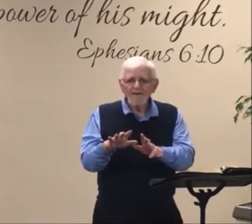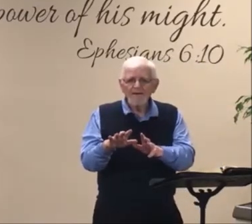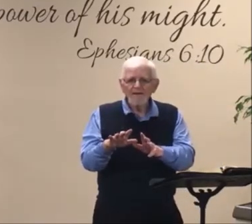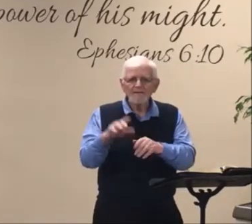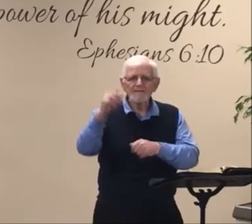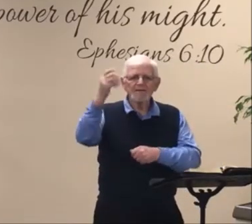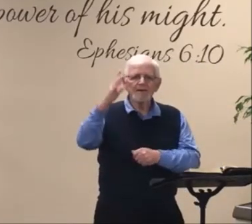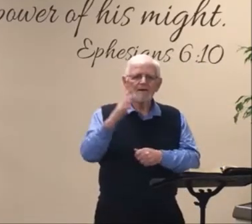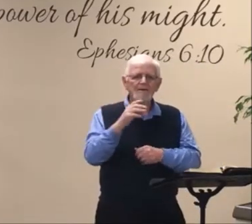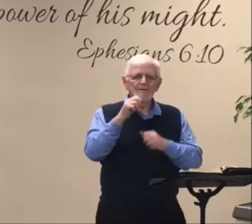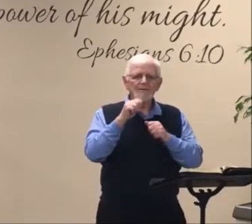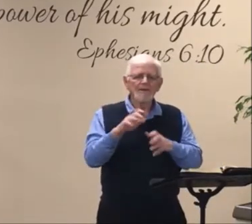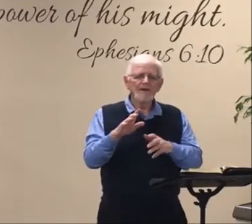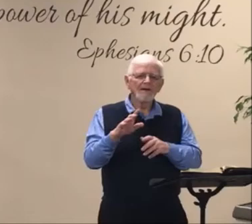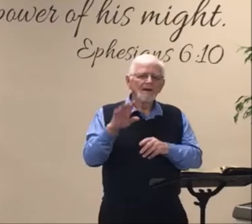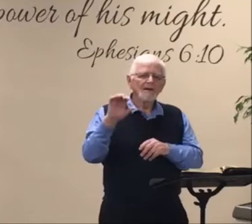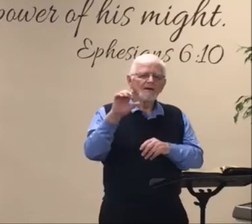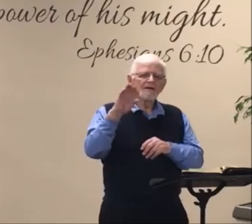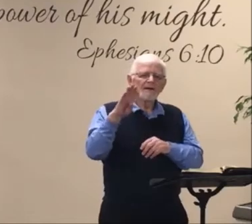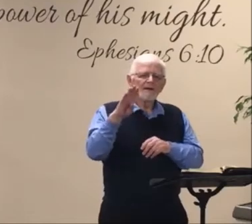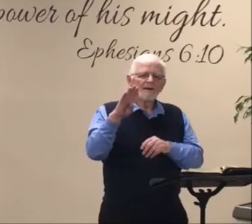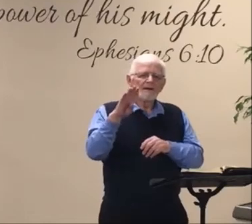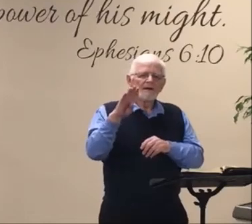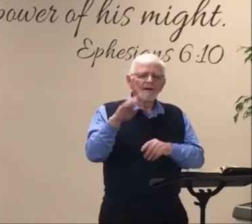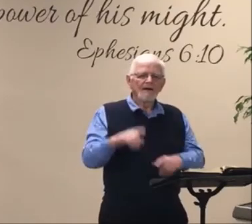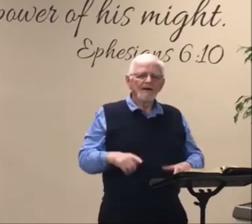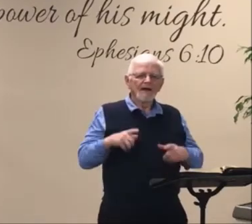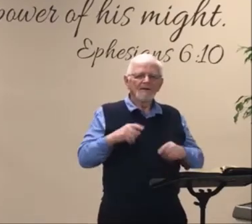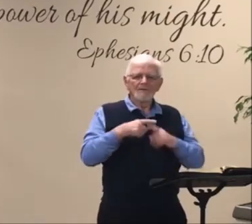God's blessed Jacob's life, but God didn't bless Jacob.